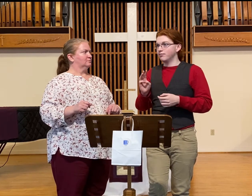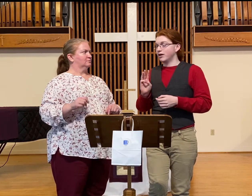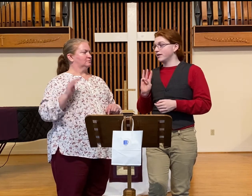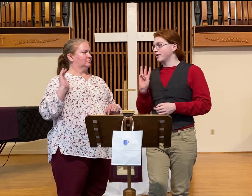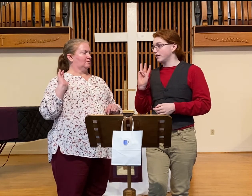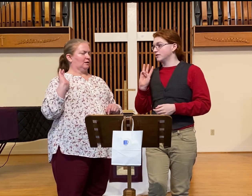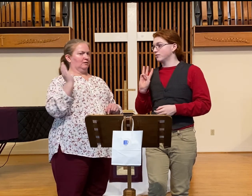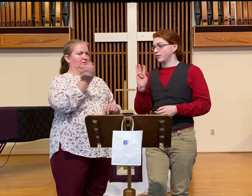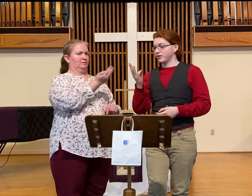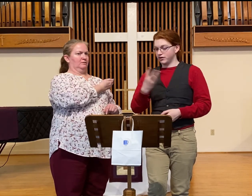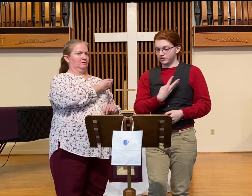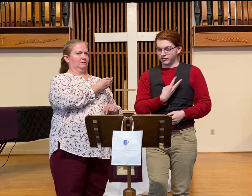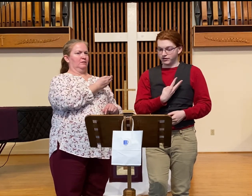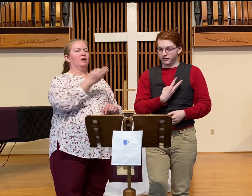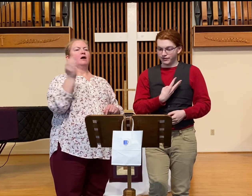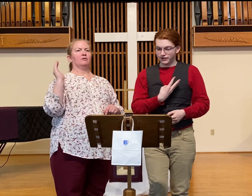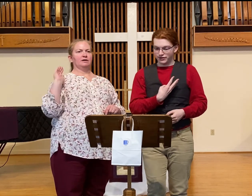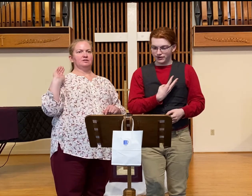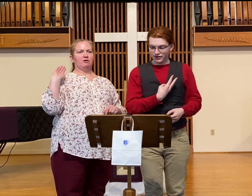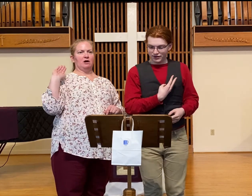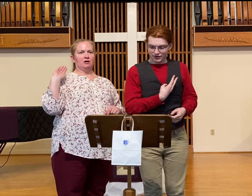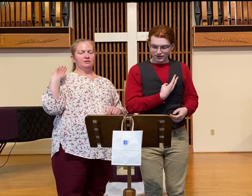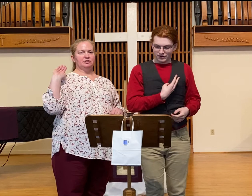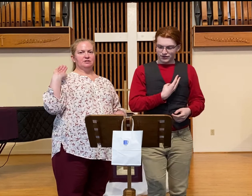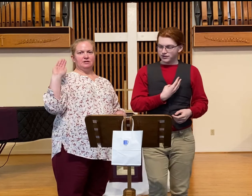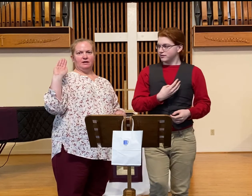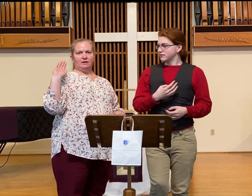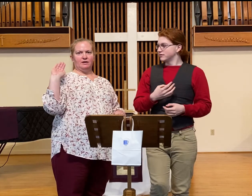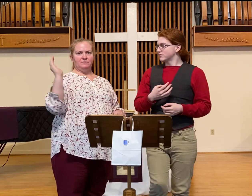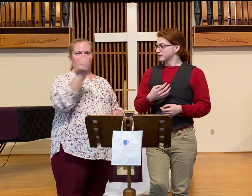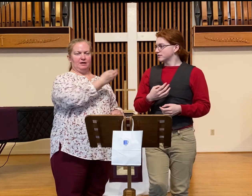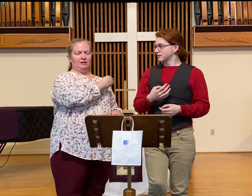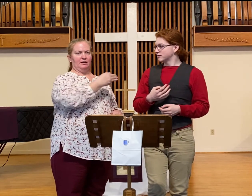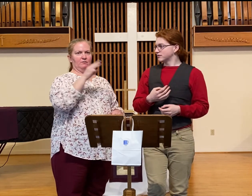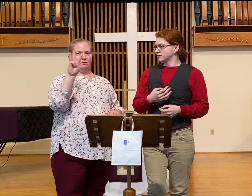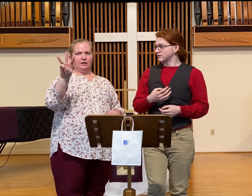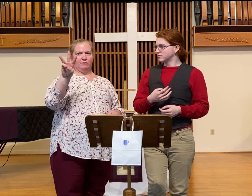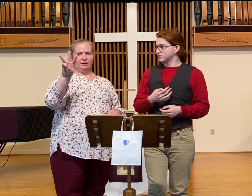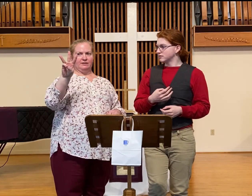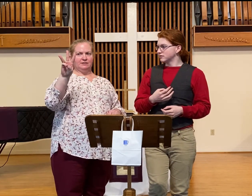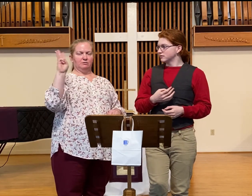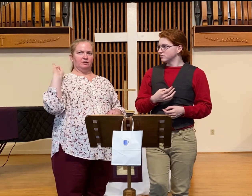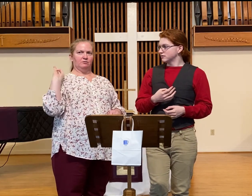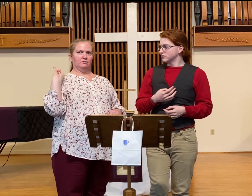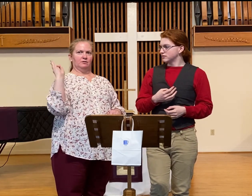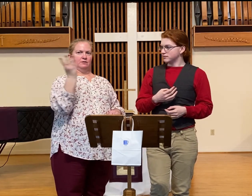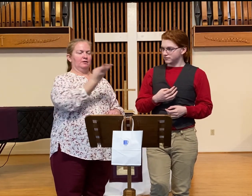but it's with a W. Okay, so our is just a cupped hand and we make the W.